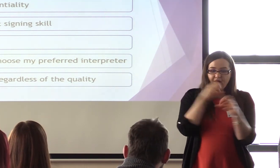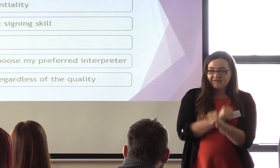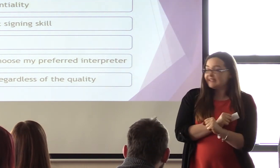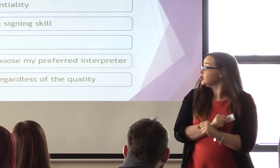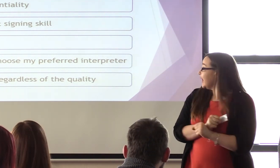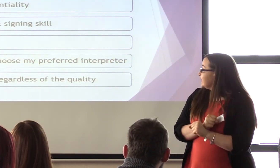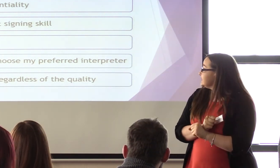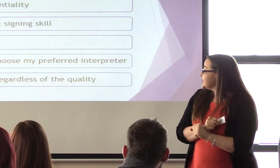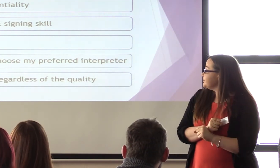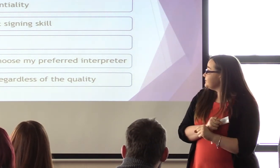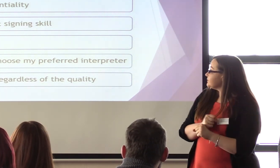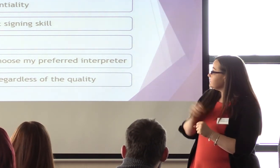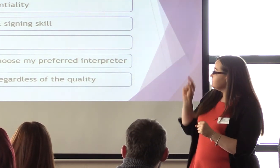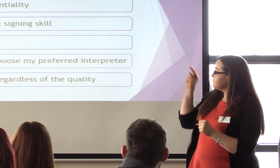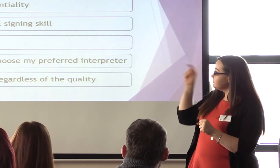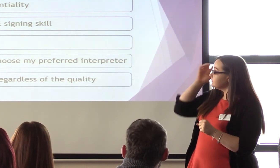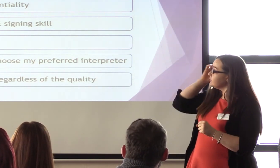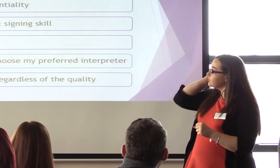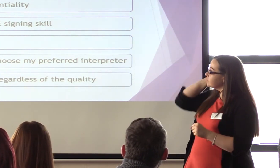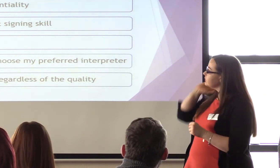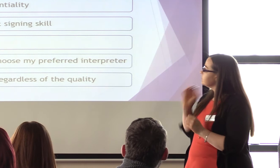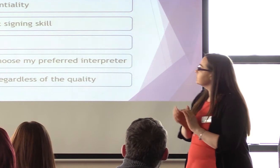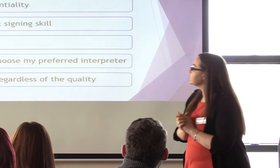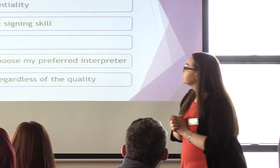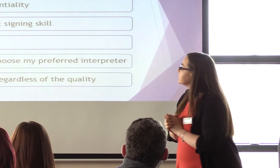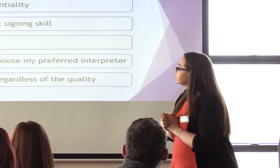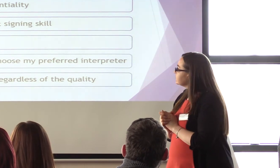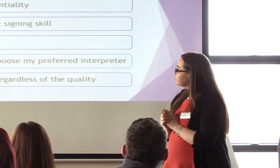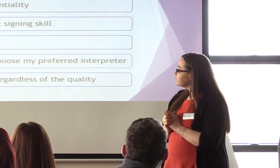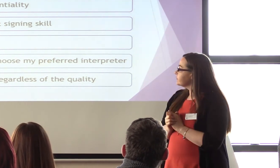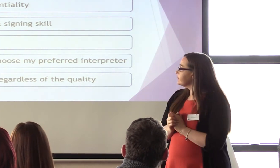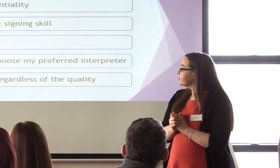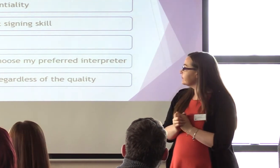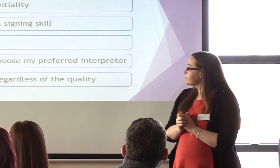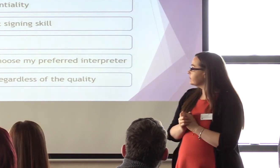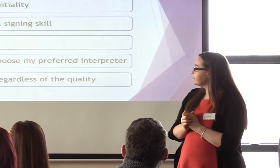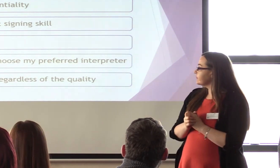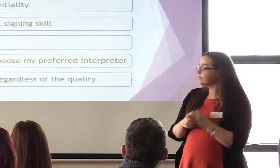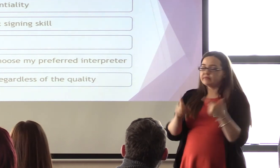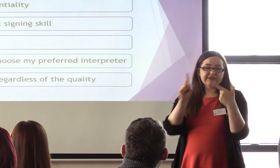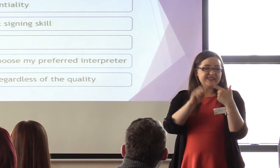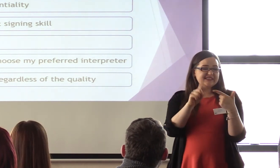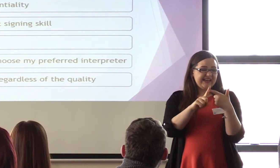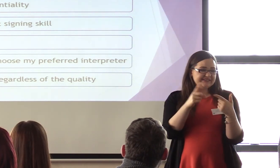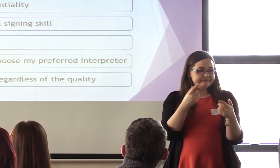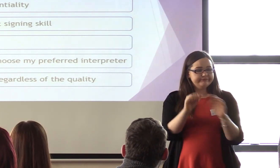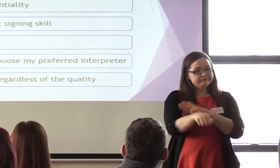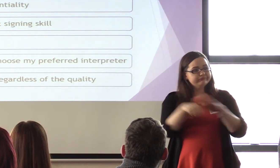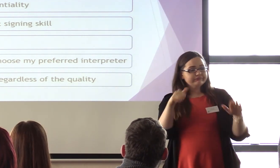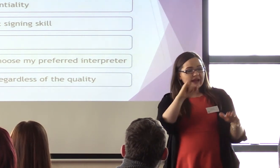The results, number 1, the first most important attribute was trust and confidentiality. The